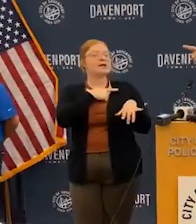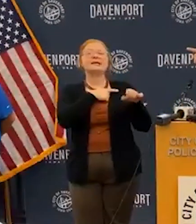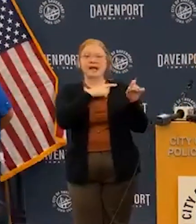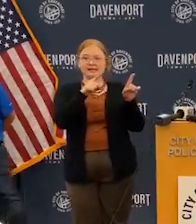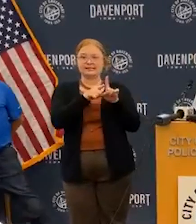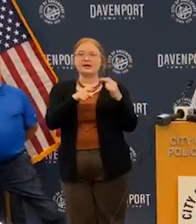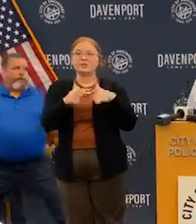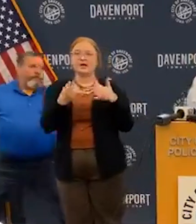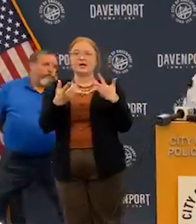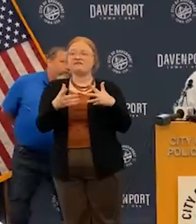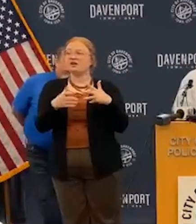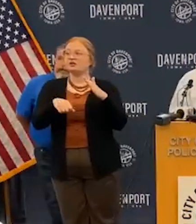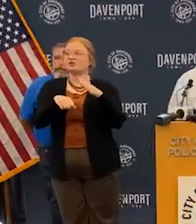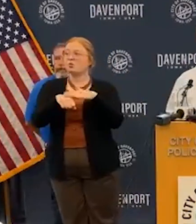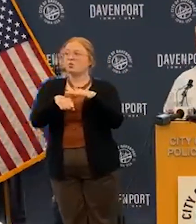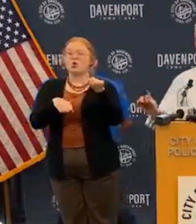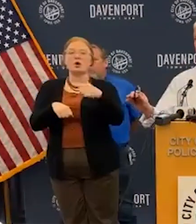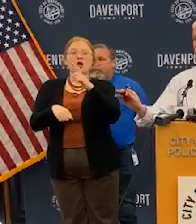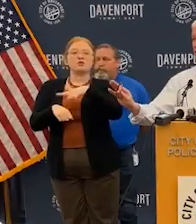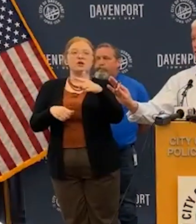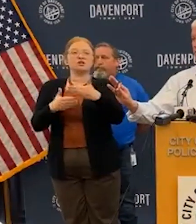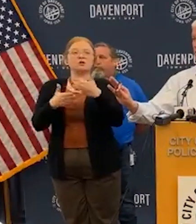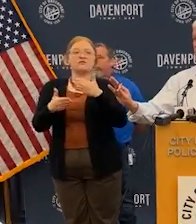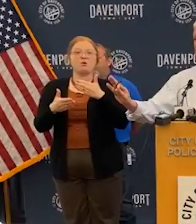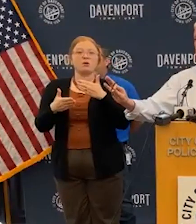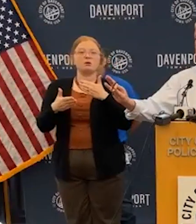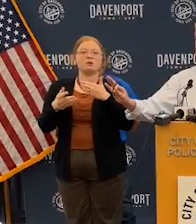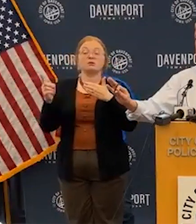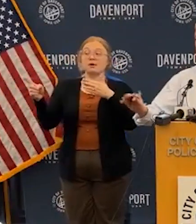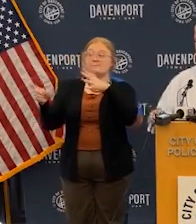We're going this way, ma'am. We're going this way one more time.